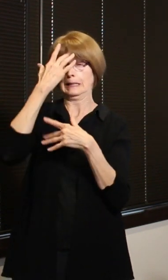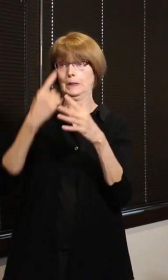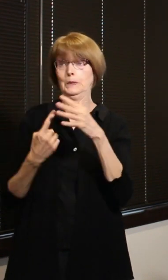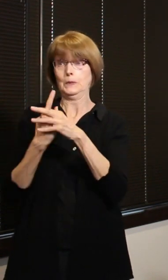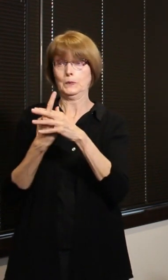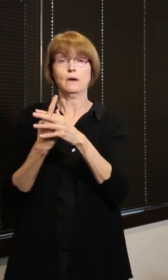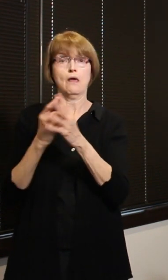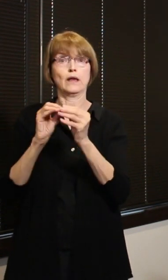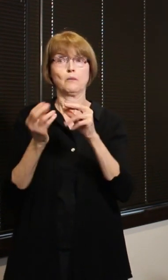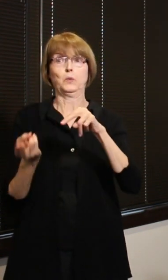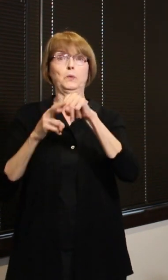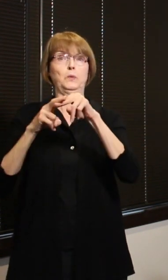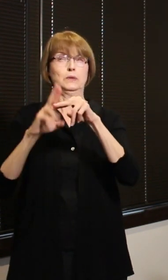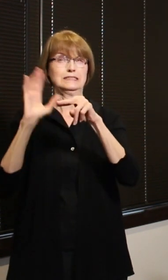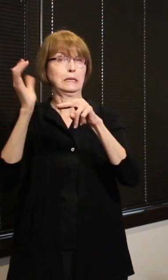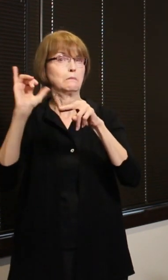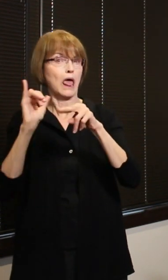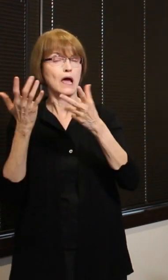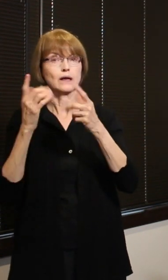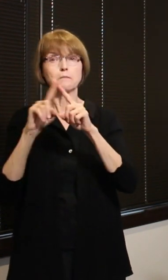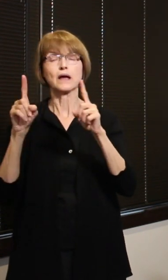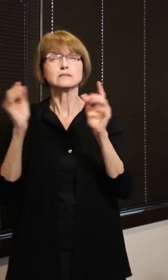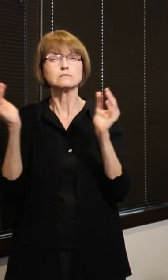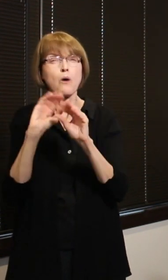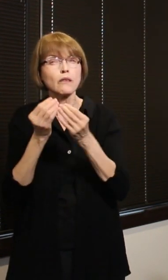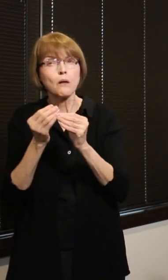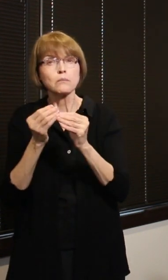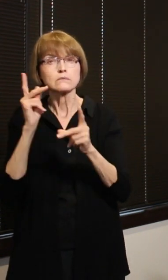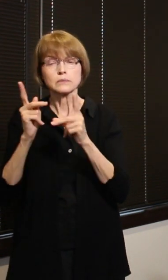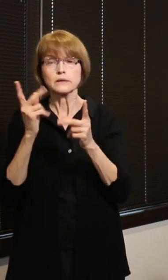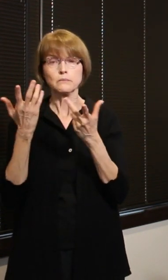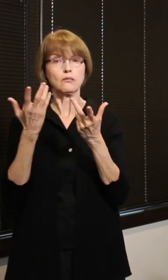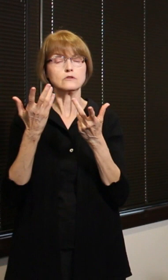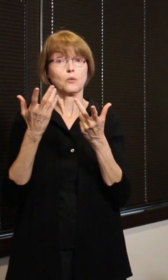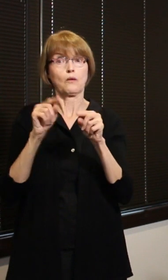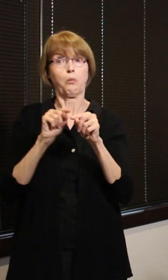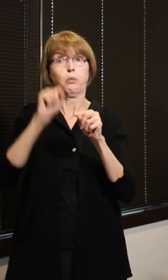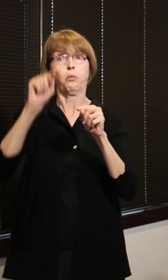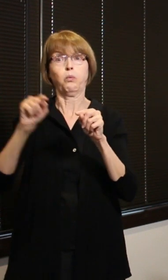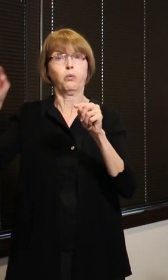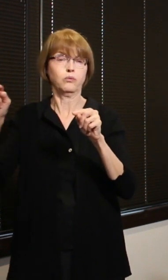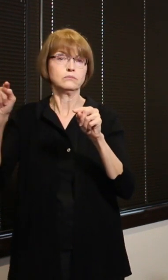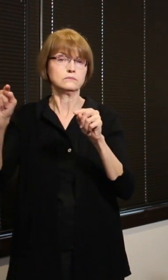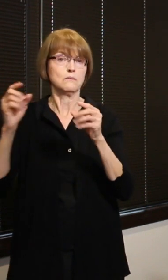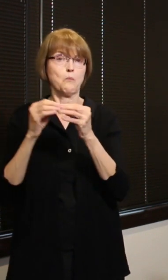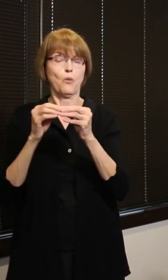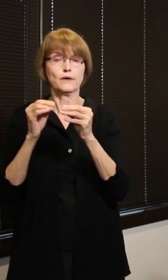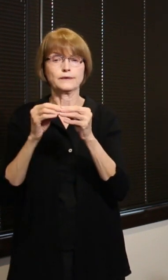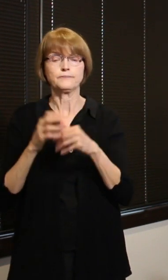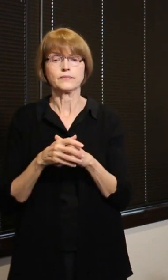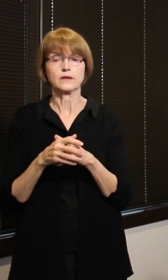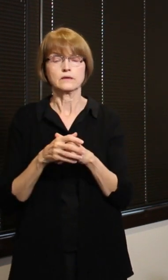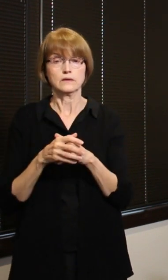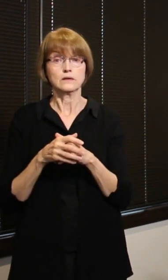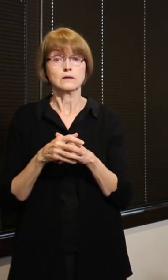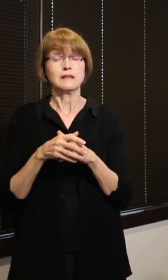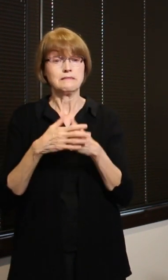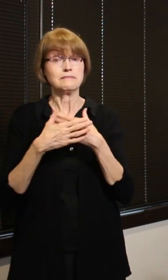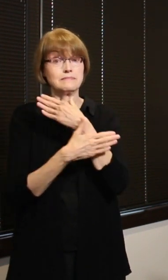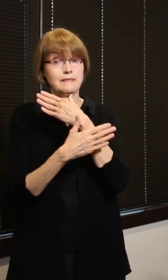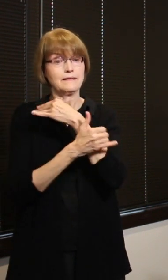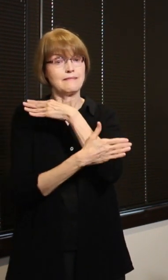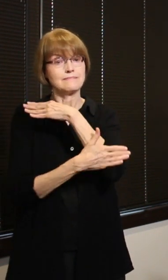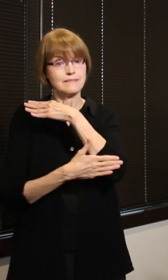rapidly, or you get these big jumps. The higher population counties you'll see are a little bit